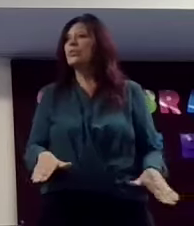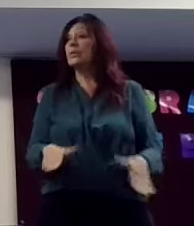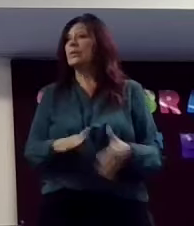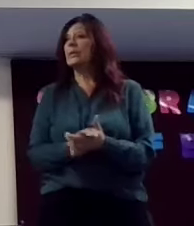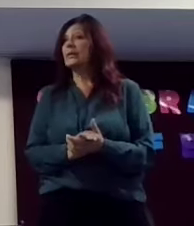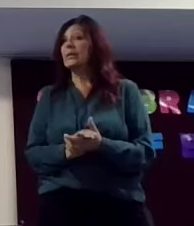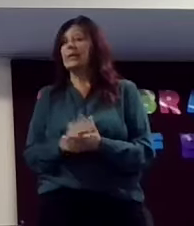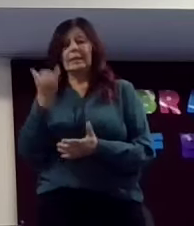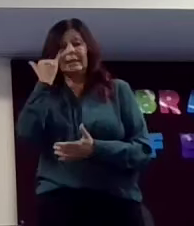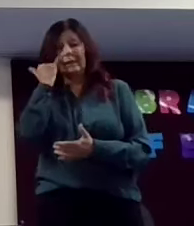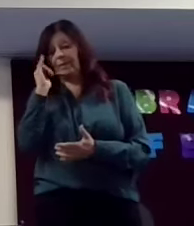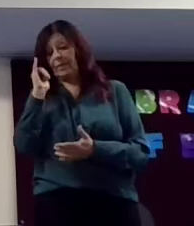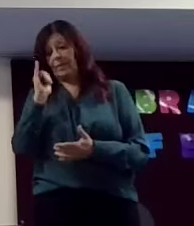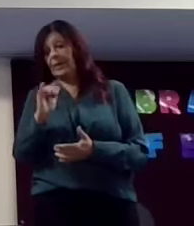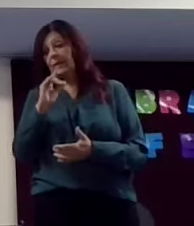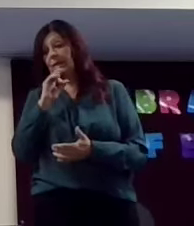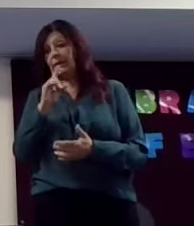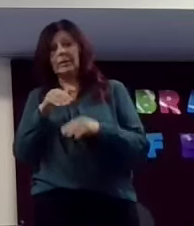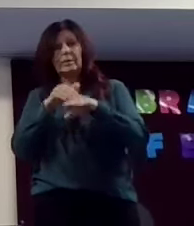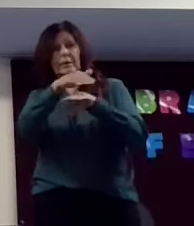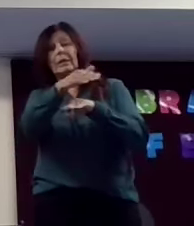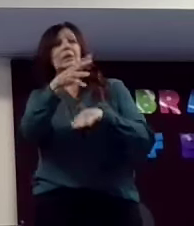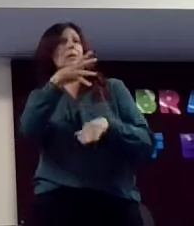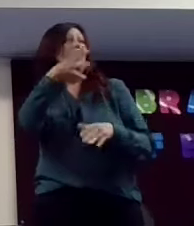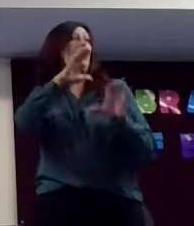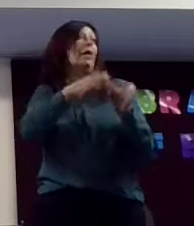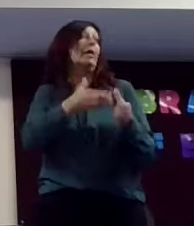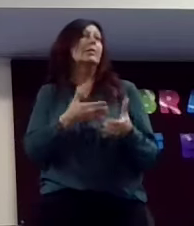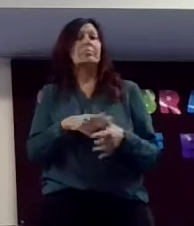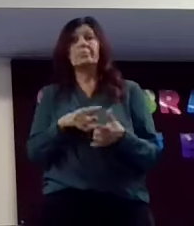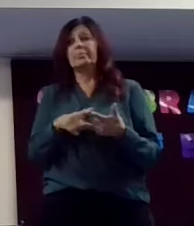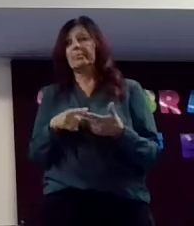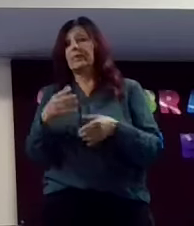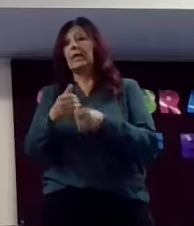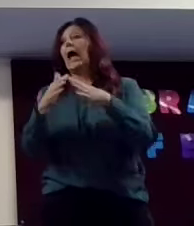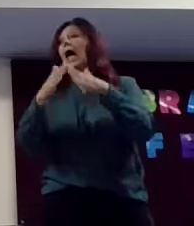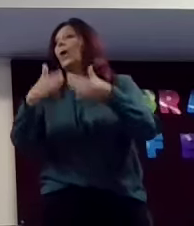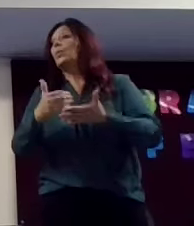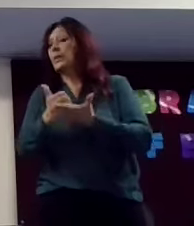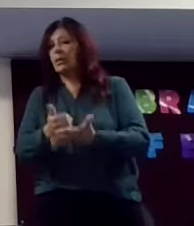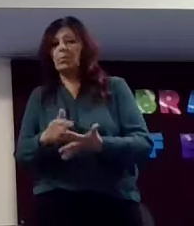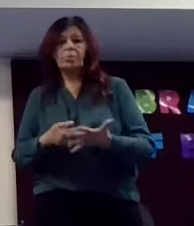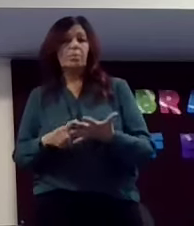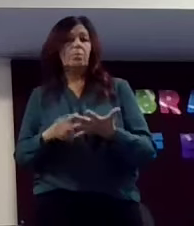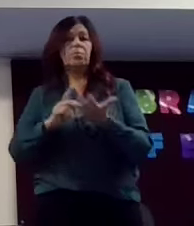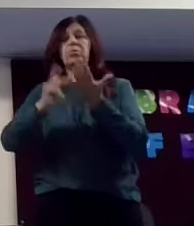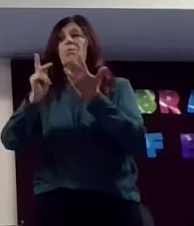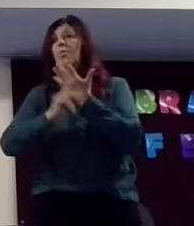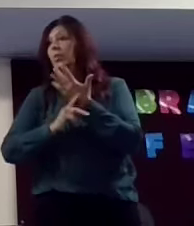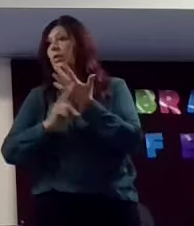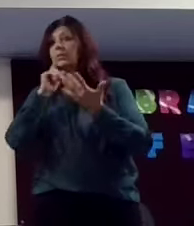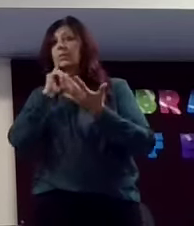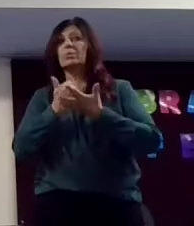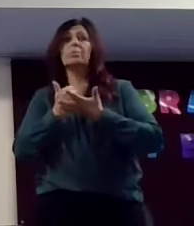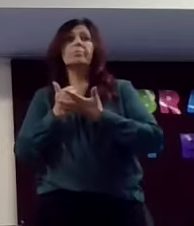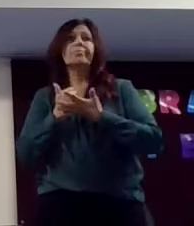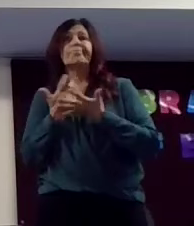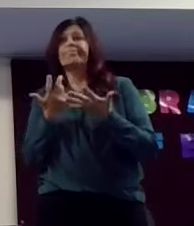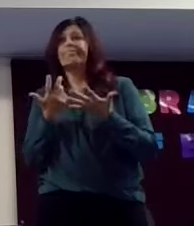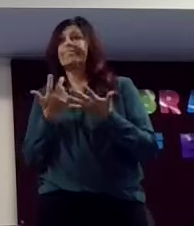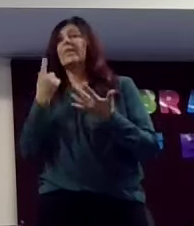need. And whether that is sending them to parenting classes, getting them housing help, getting them into programs that are going